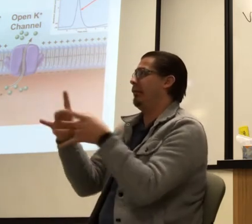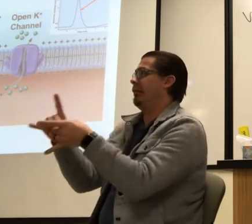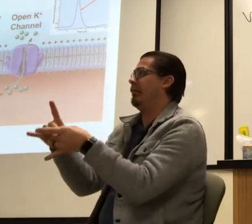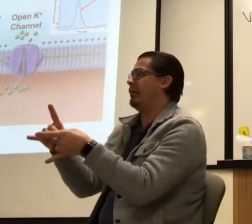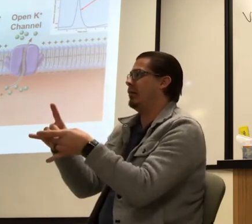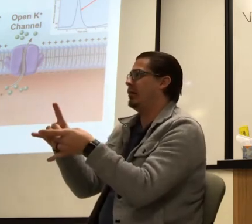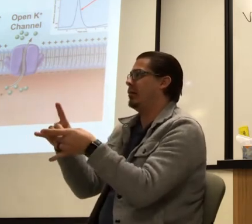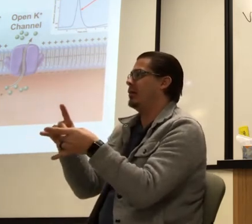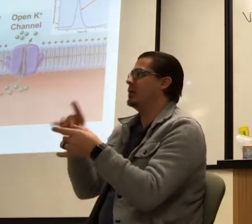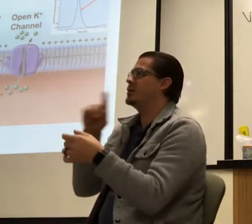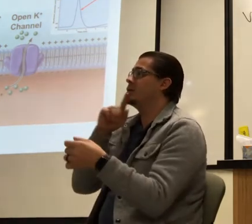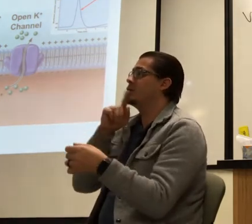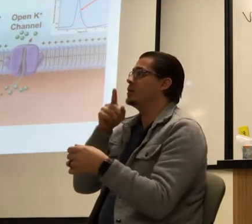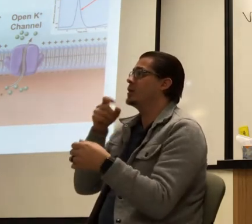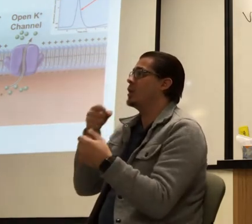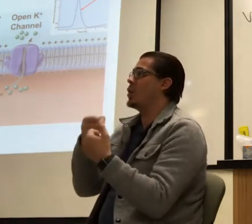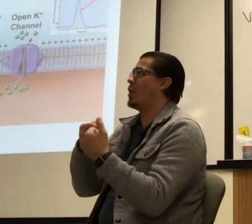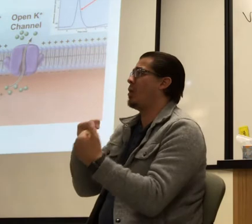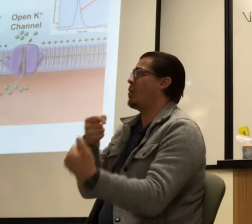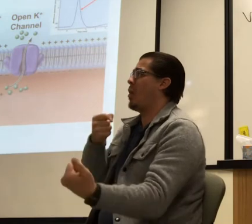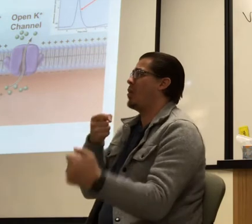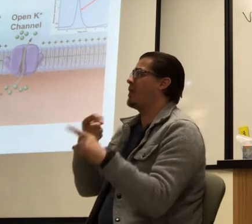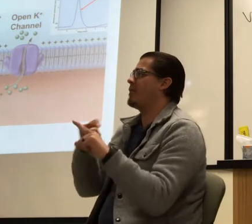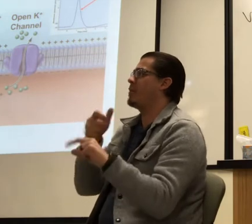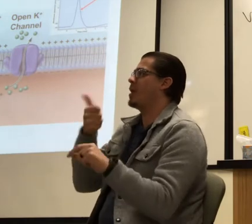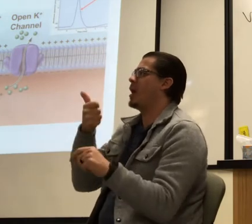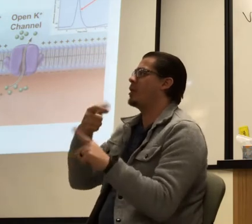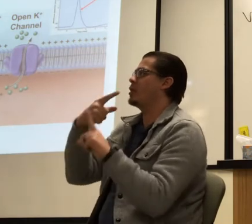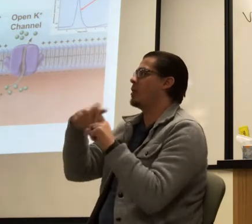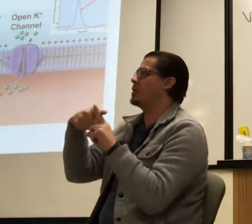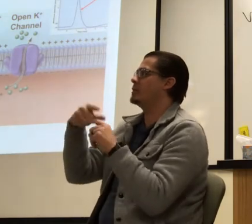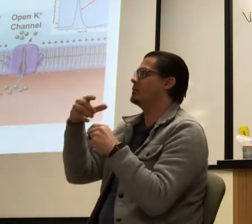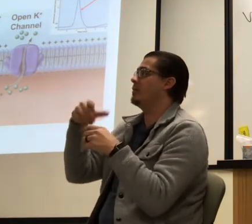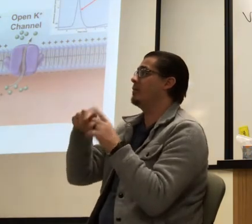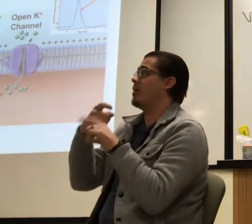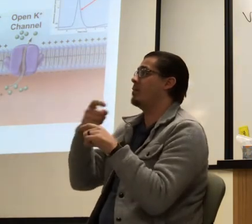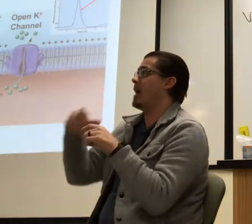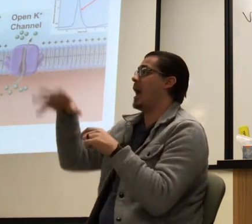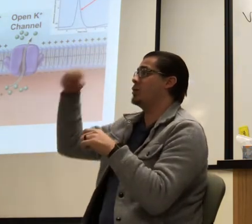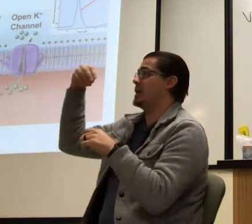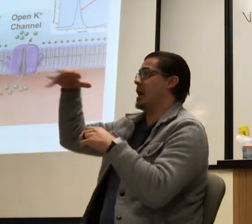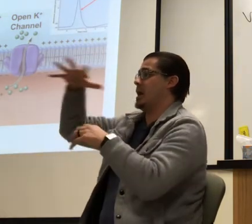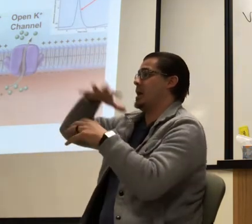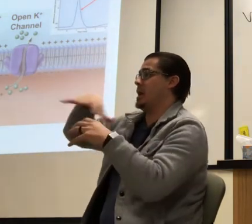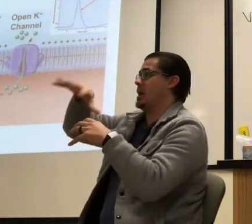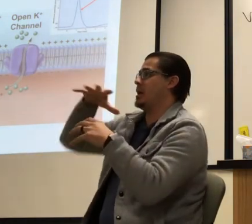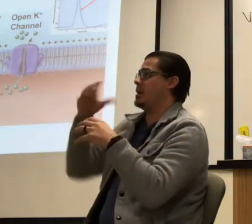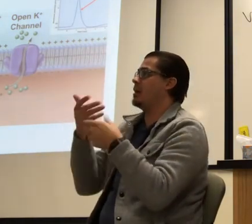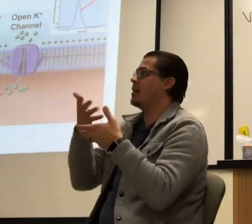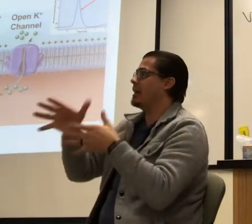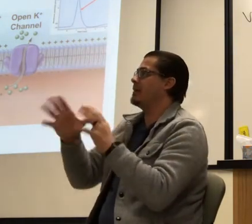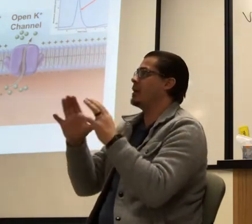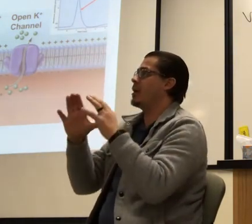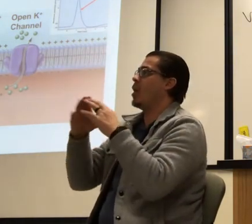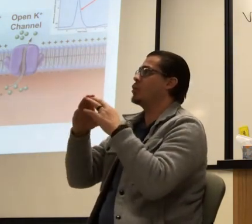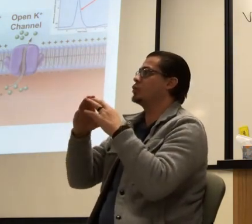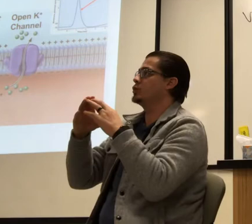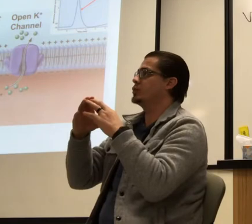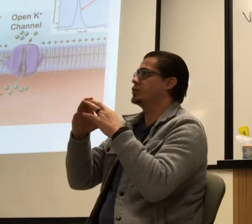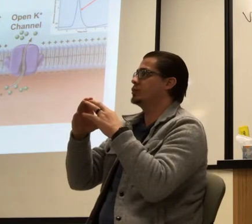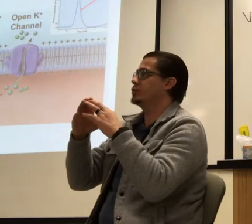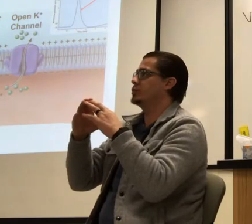it's repulsed by the positive charge on the outside of the membrane. So that keeps the gate closed. It's a